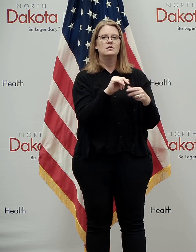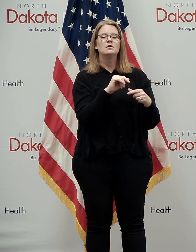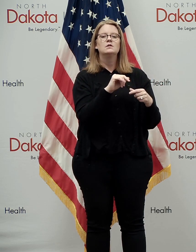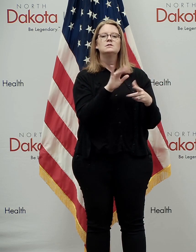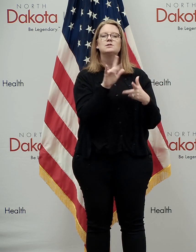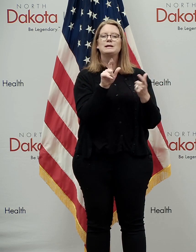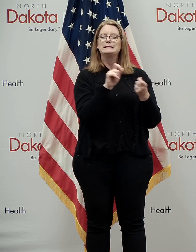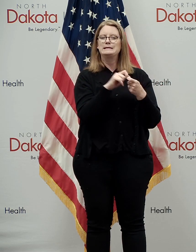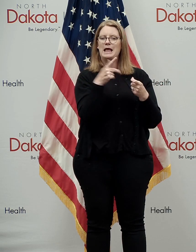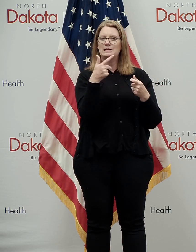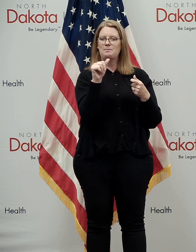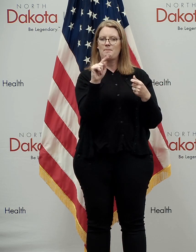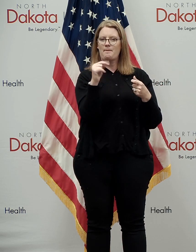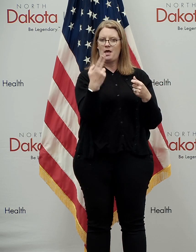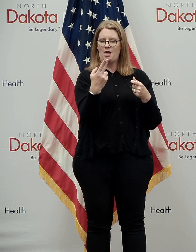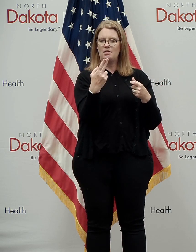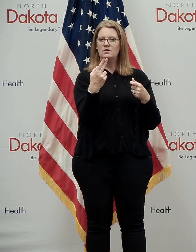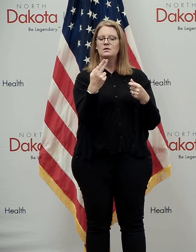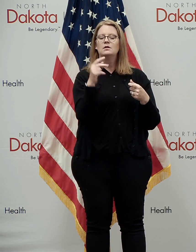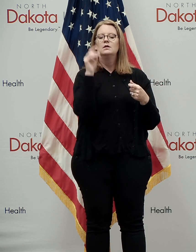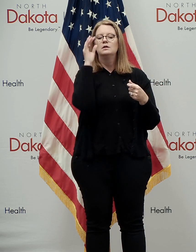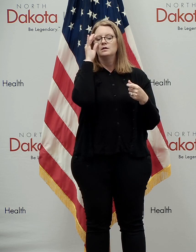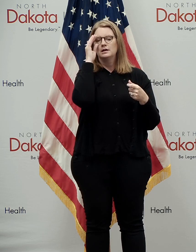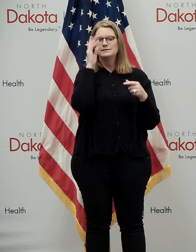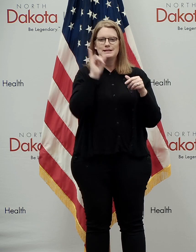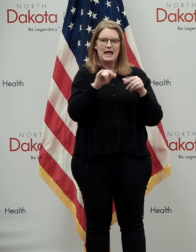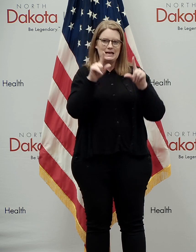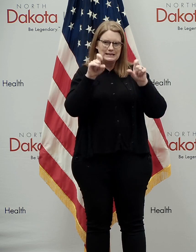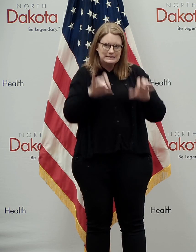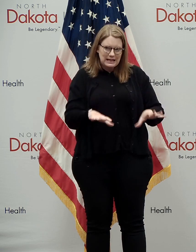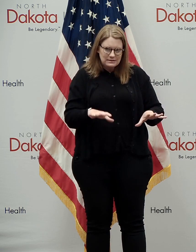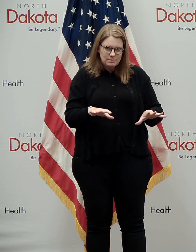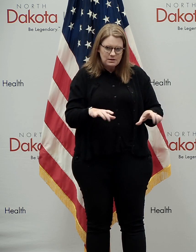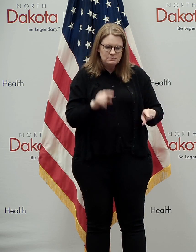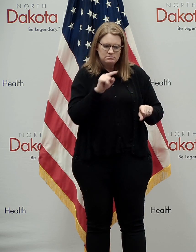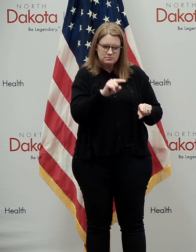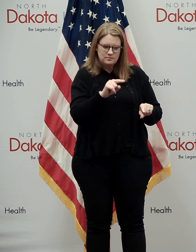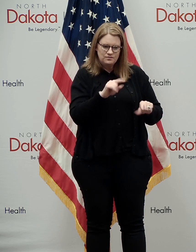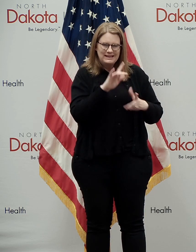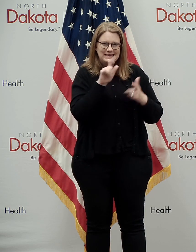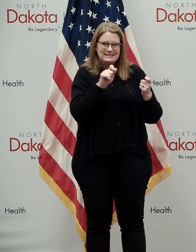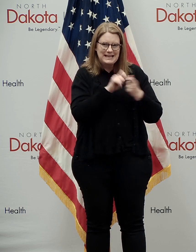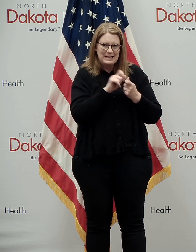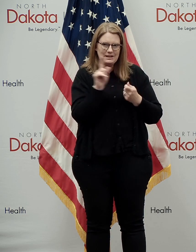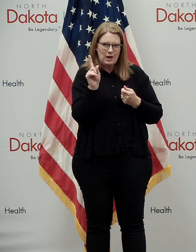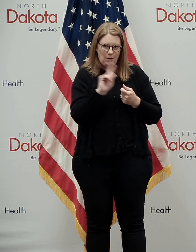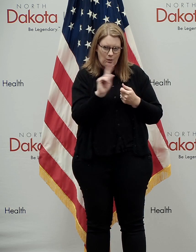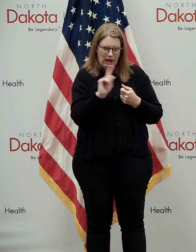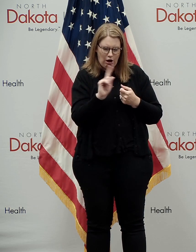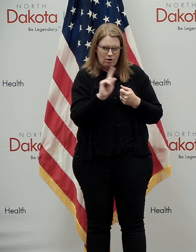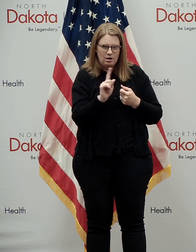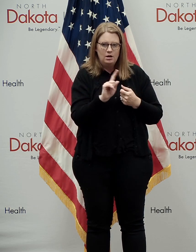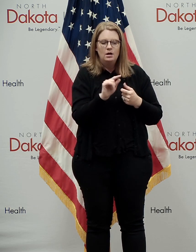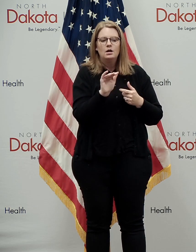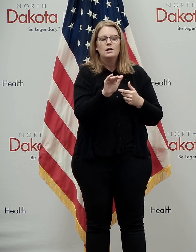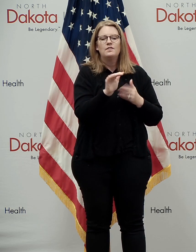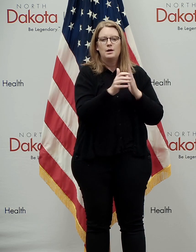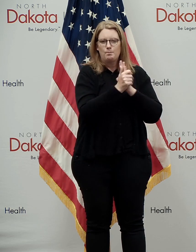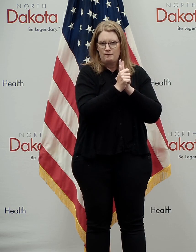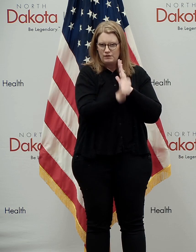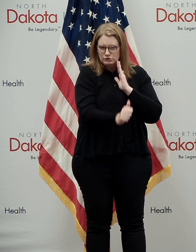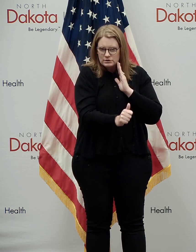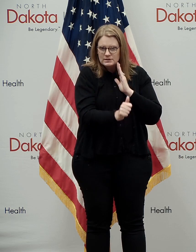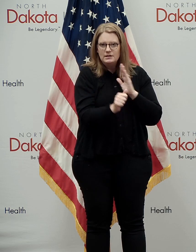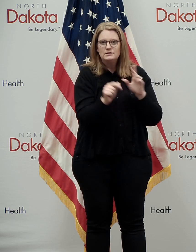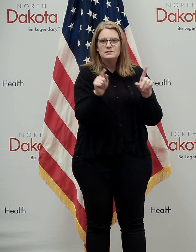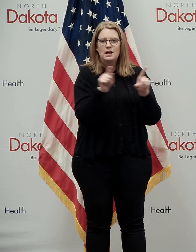Exact Path uses that assessment to determine exactly where that child is in their competencies and proficiencies